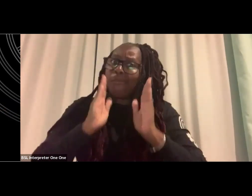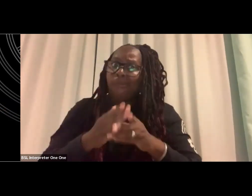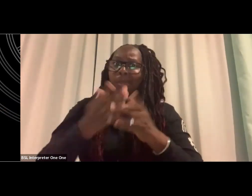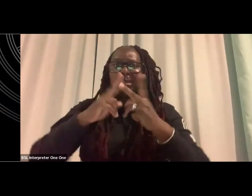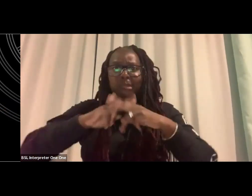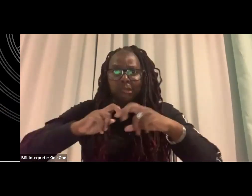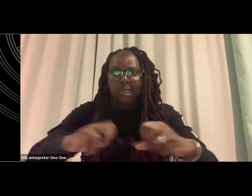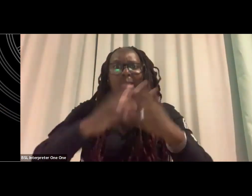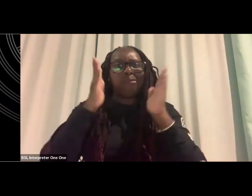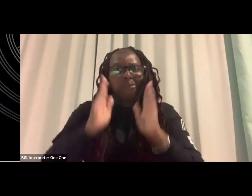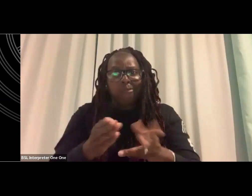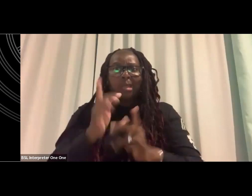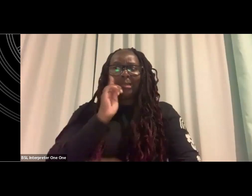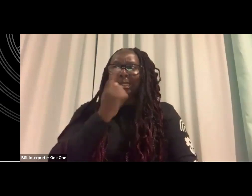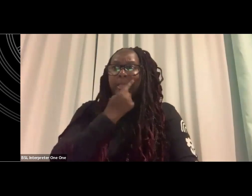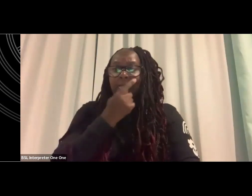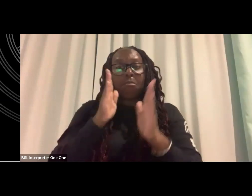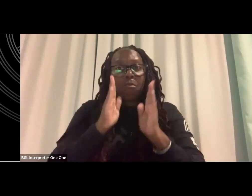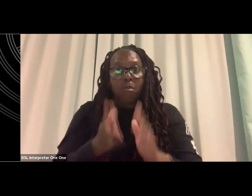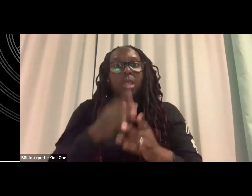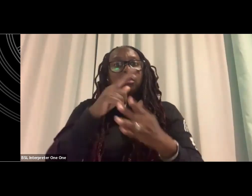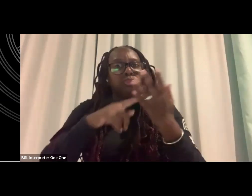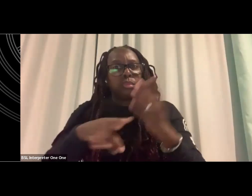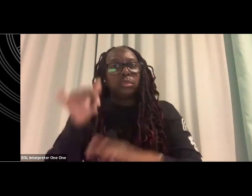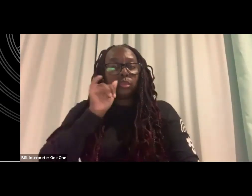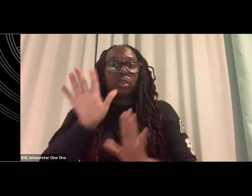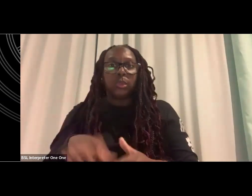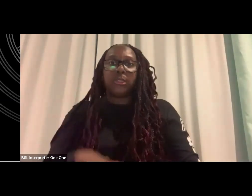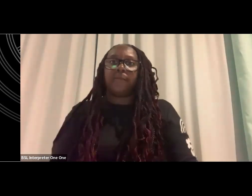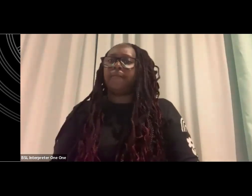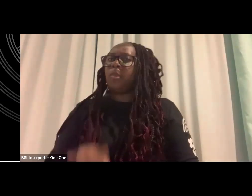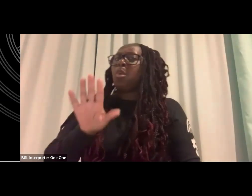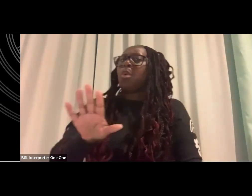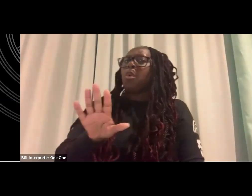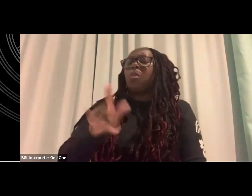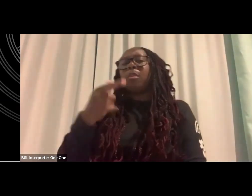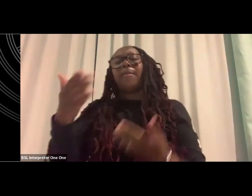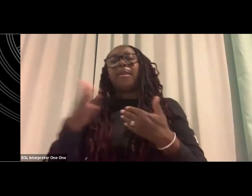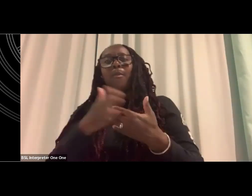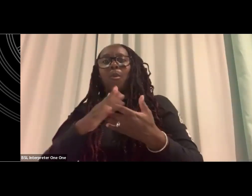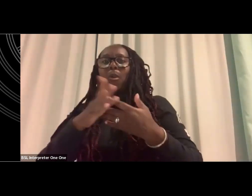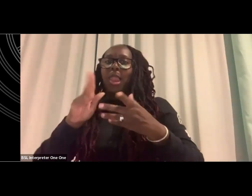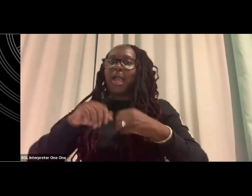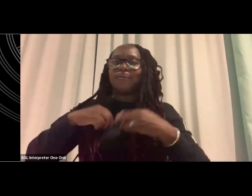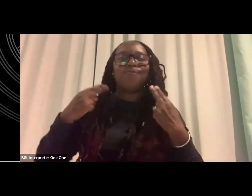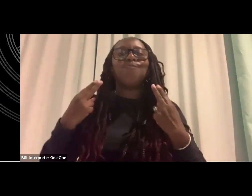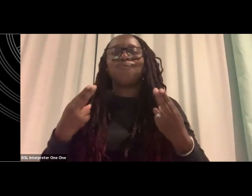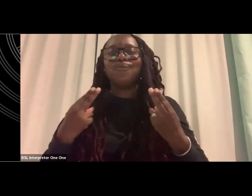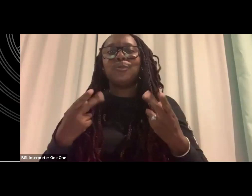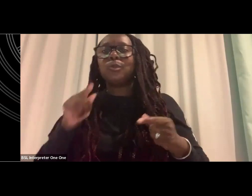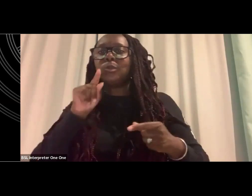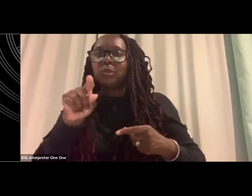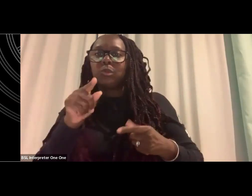go conservatively with that which is more familiar, rather than going more courageously into the less